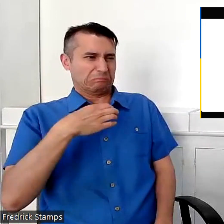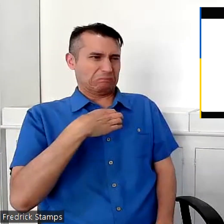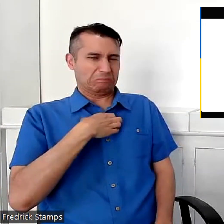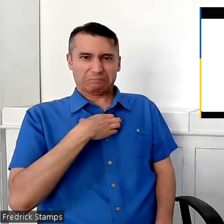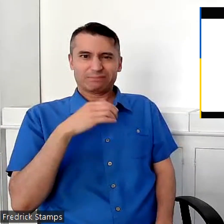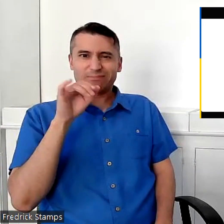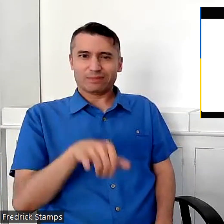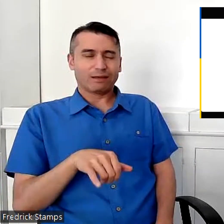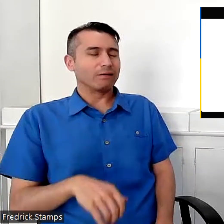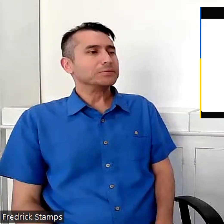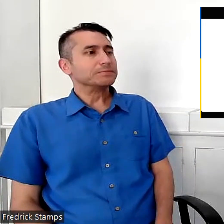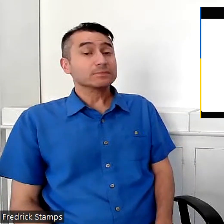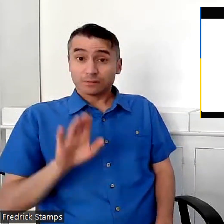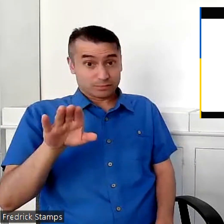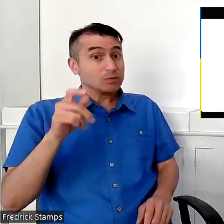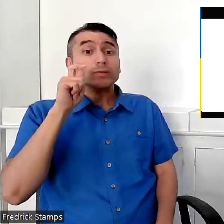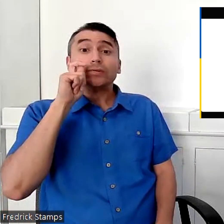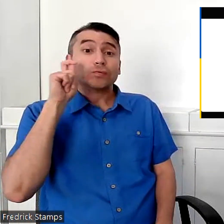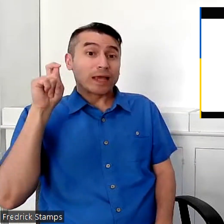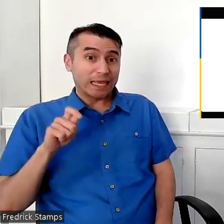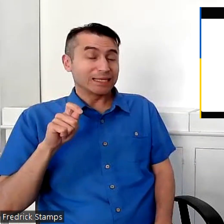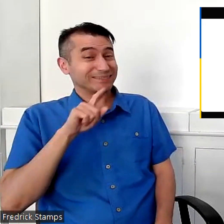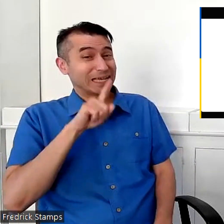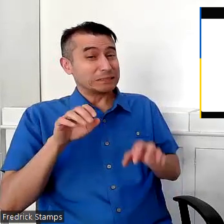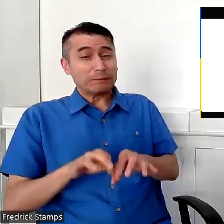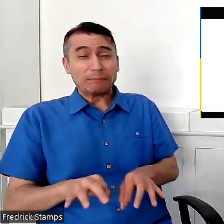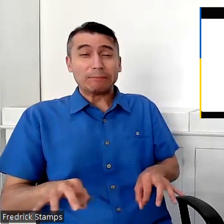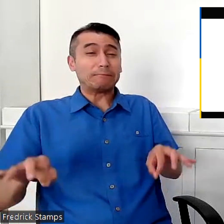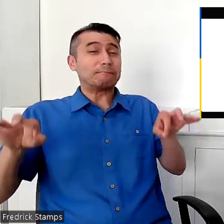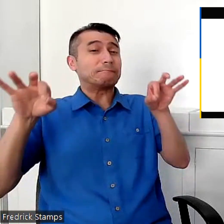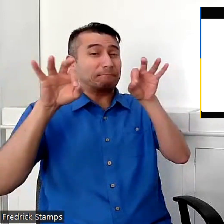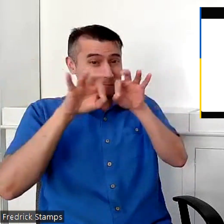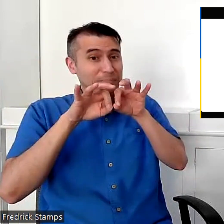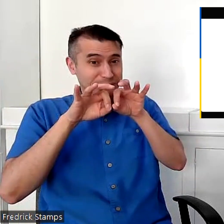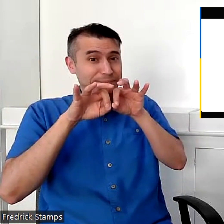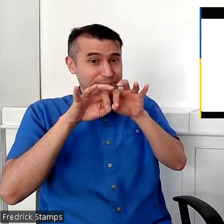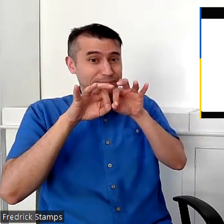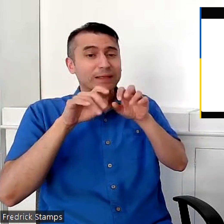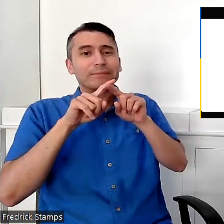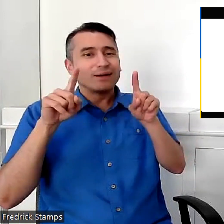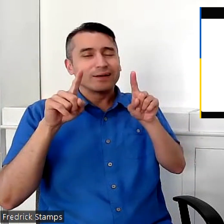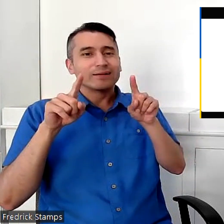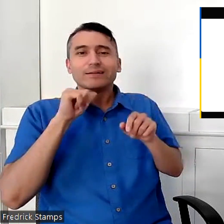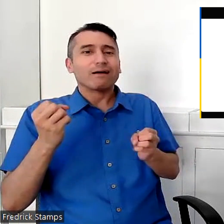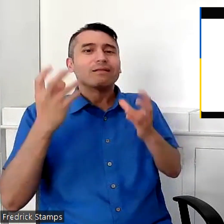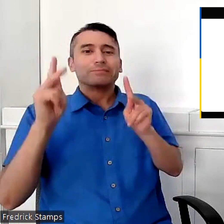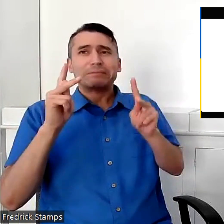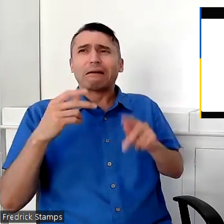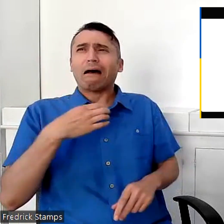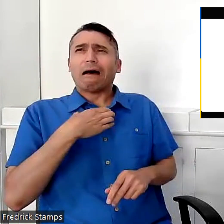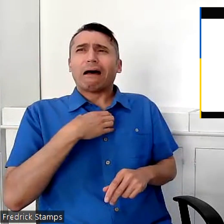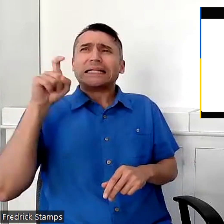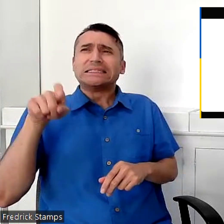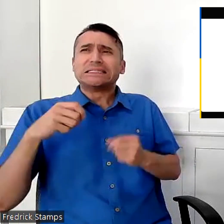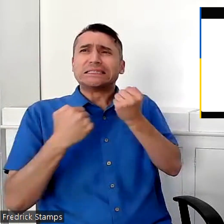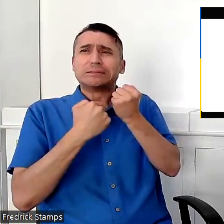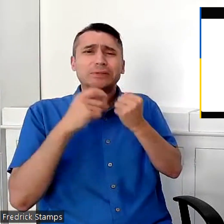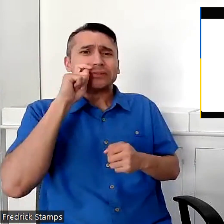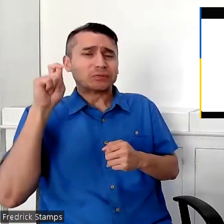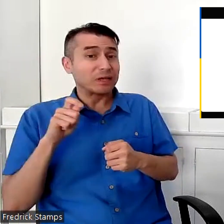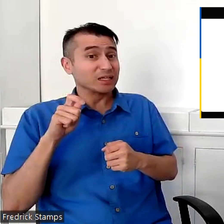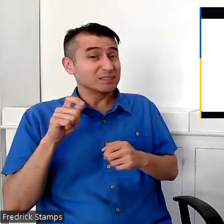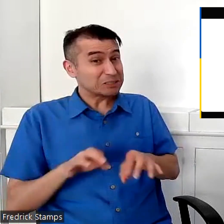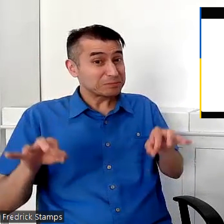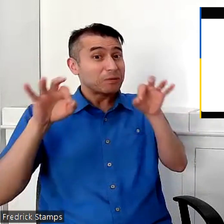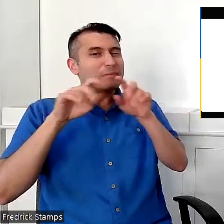because this is the thing that polls highest. Ukraine actually is very important, but it polls